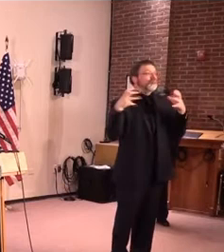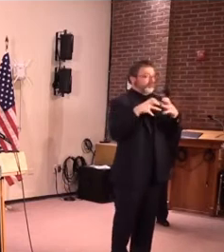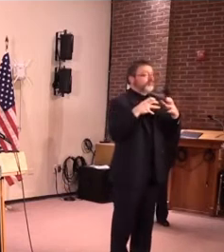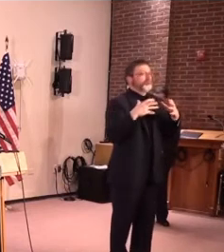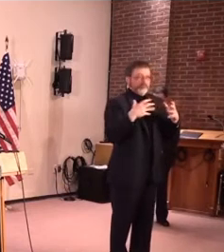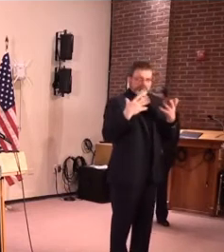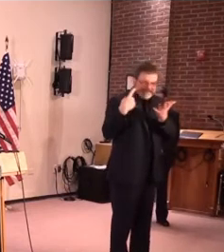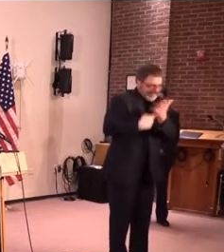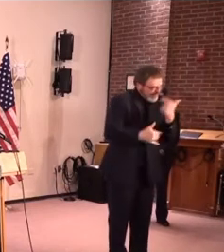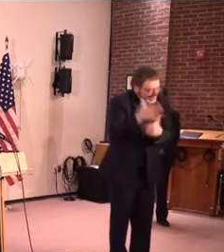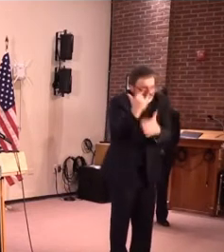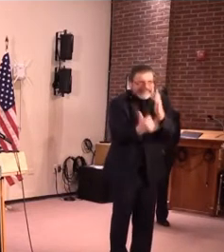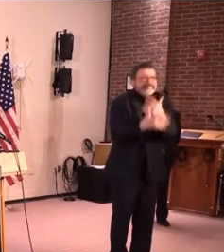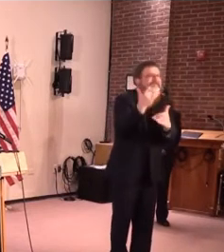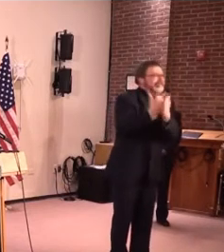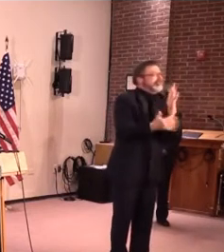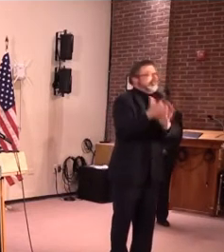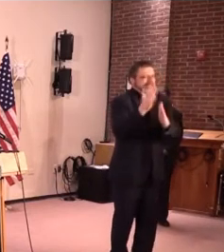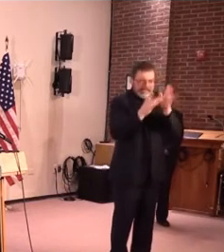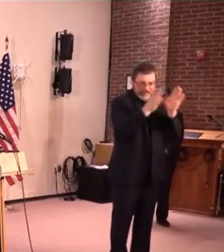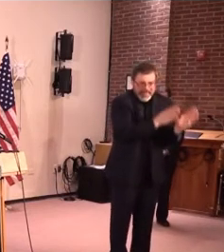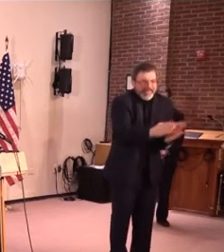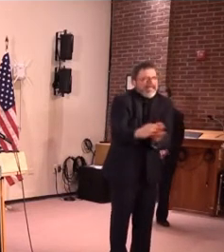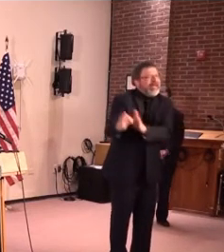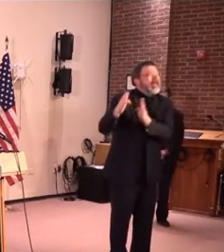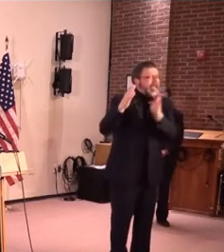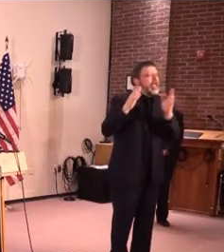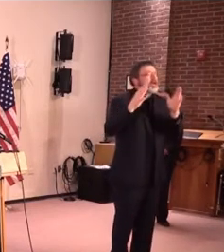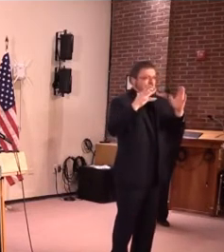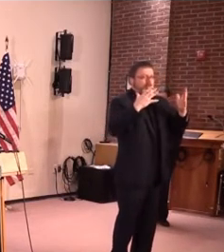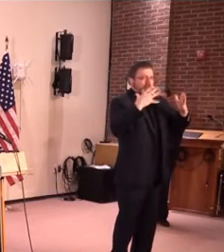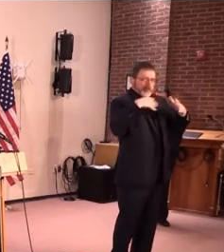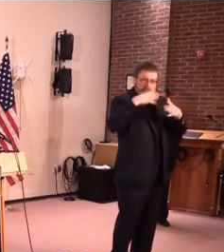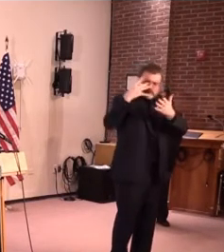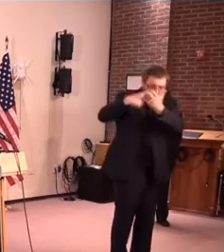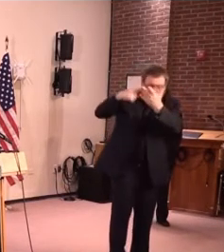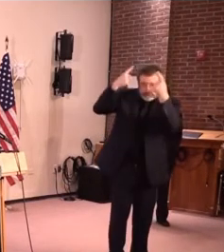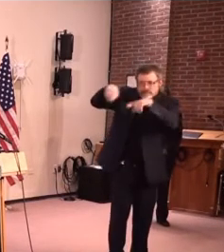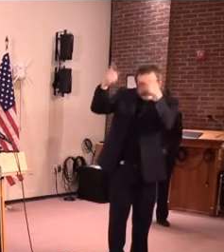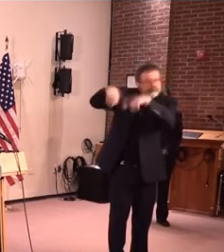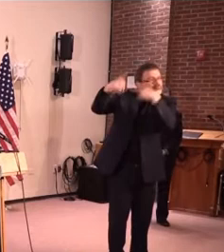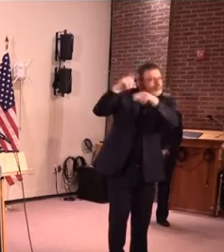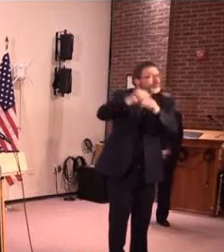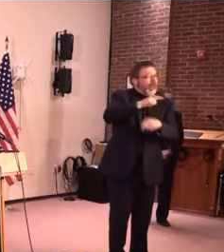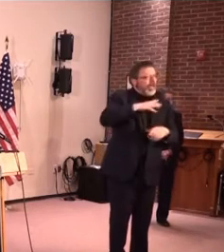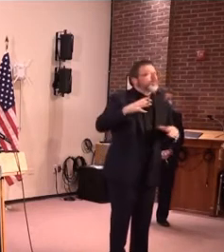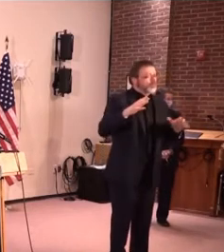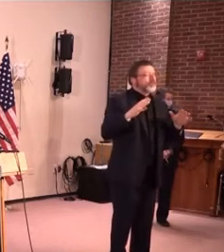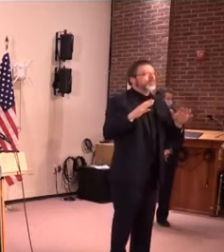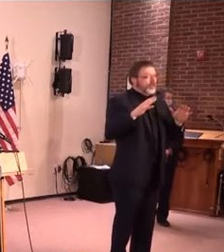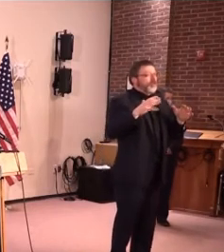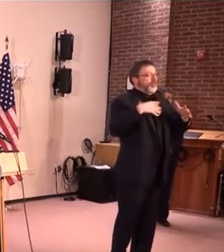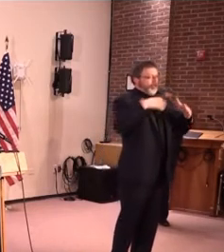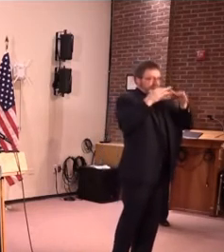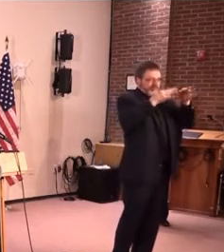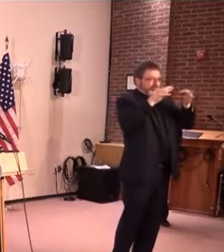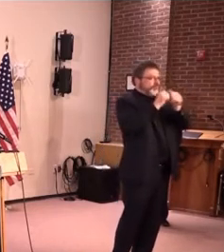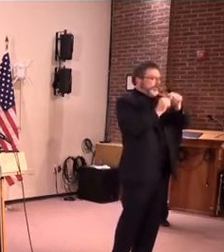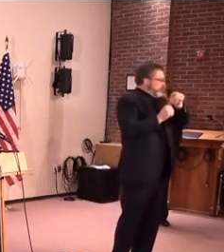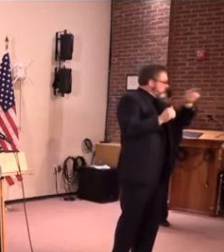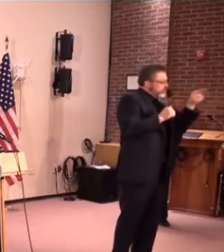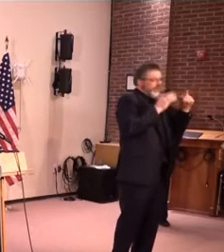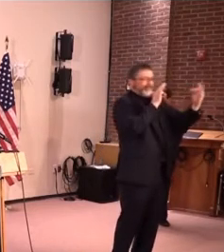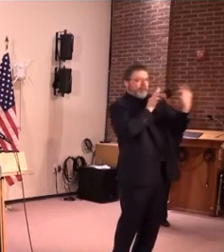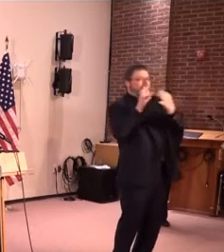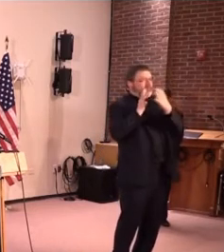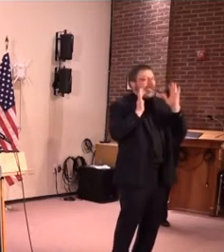details and sharing the details with the legislators and taking feedback as well. And they understand how critical it is to help get something